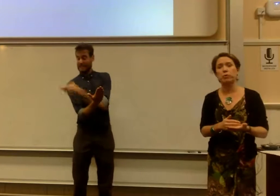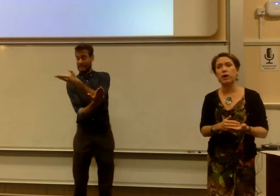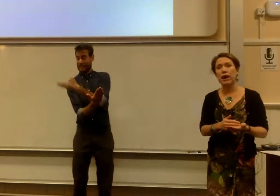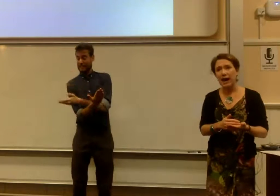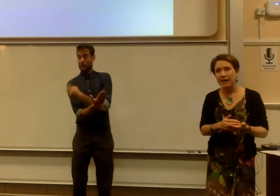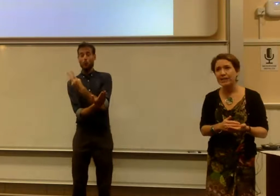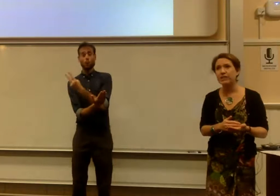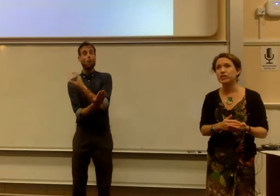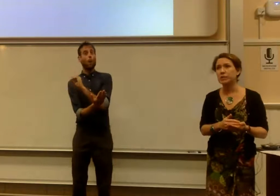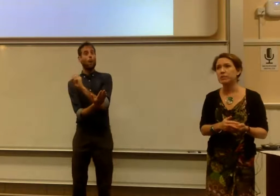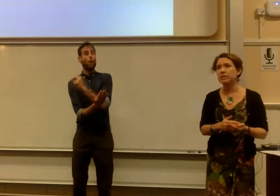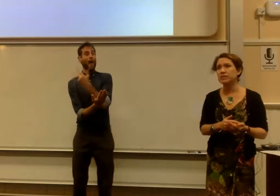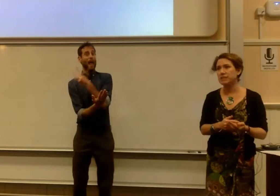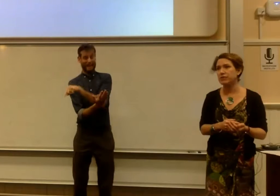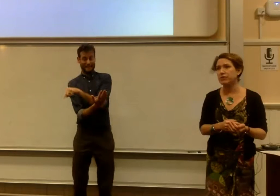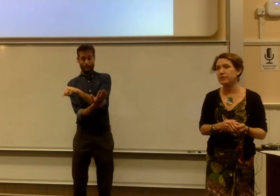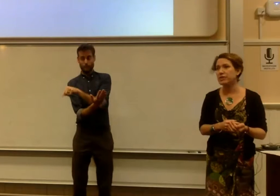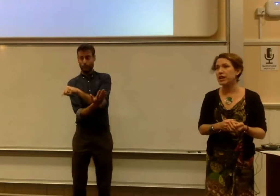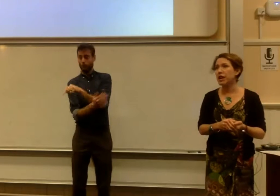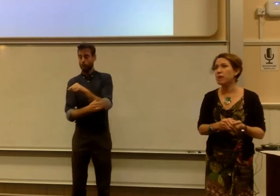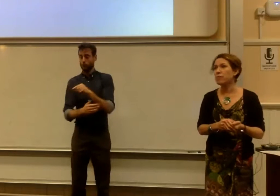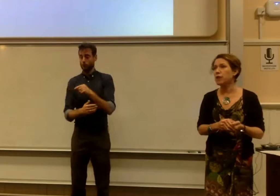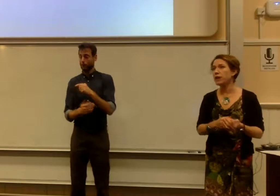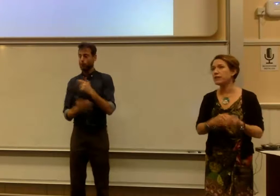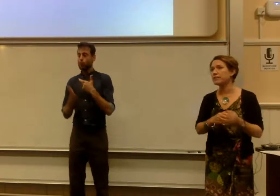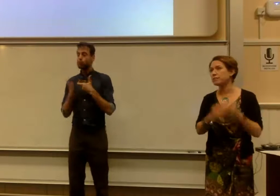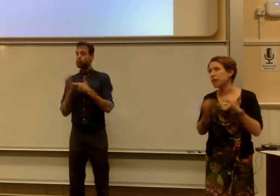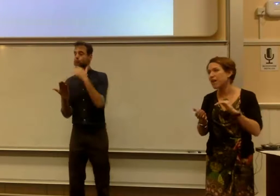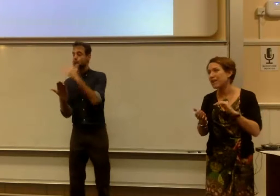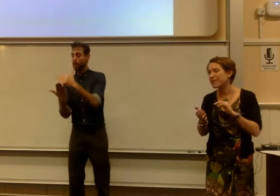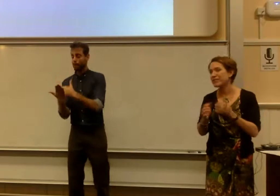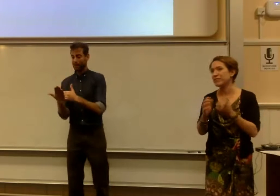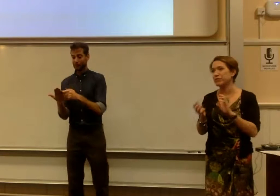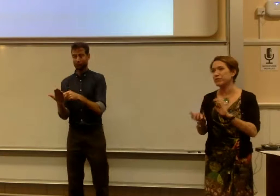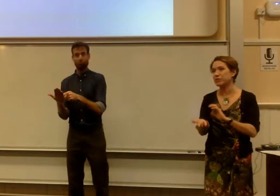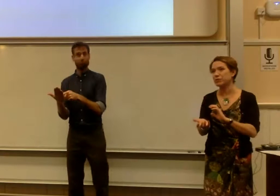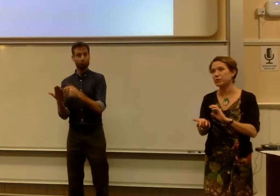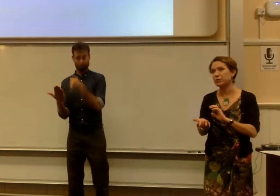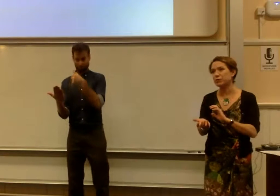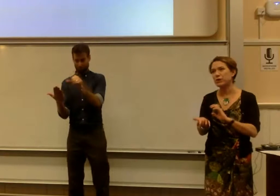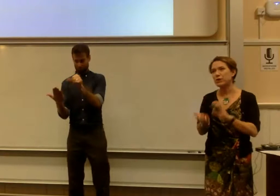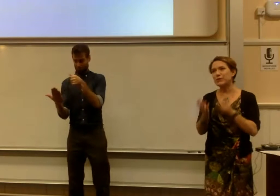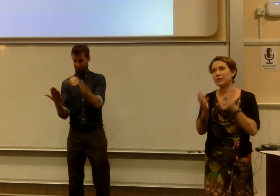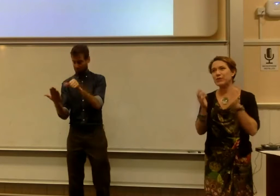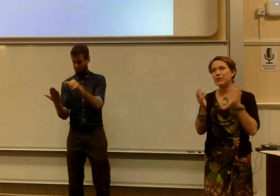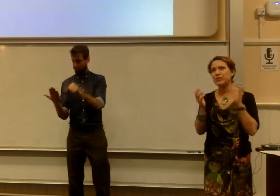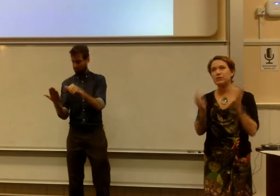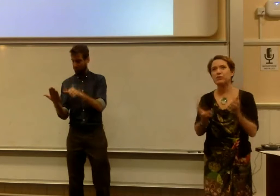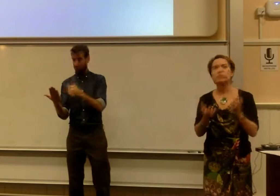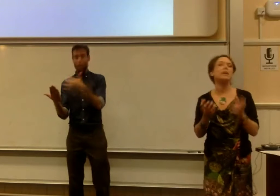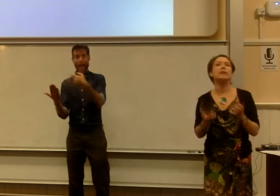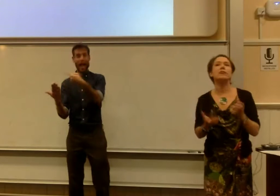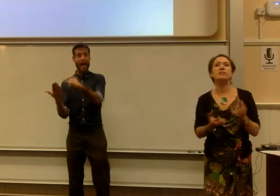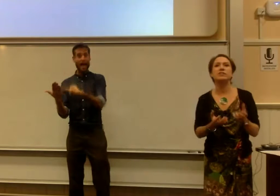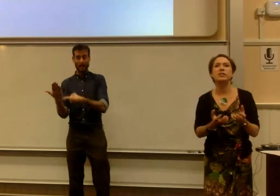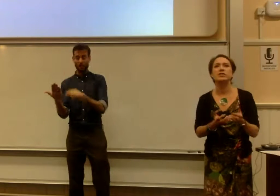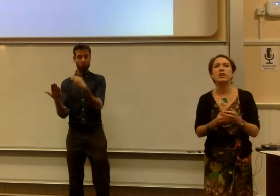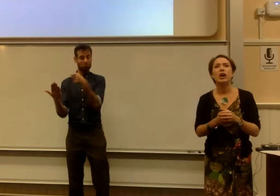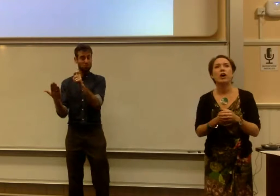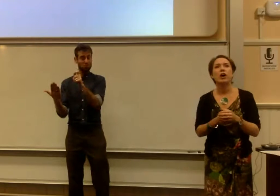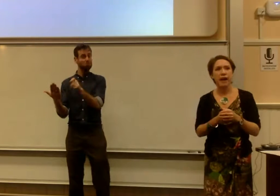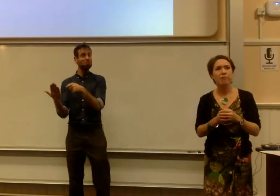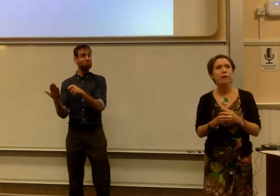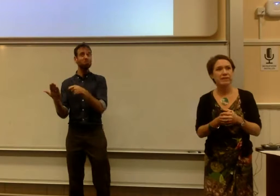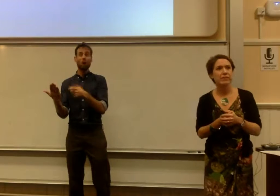2008 report had actually been delivered, at least in part, if not in full. So I think the story here is